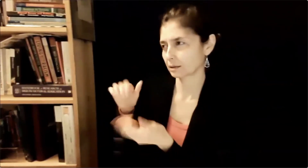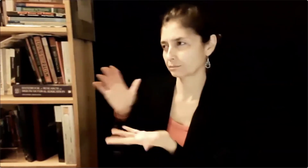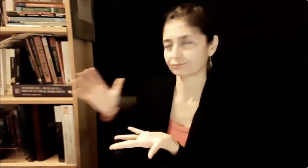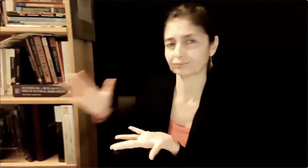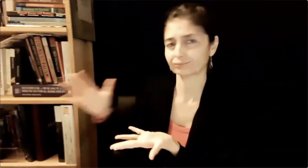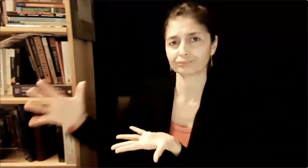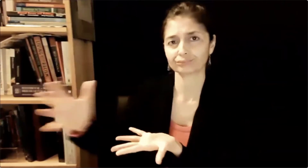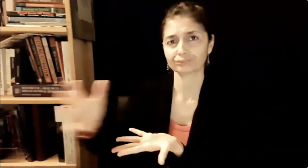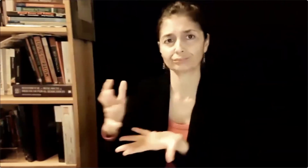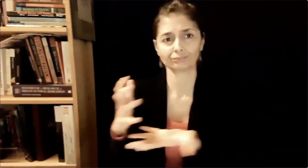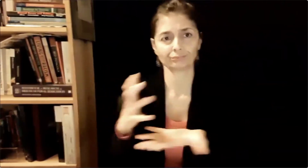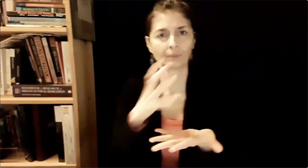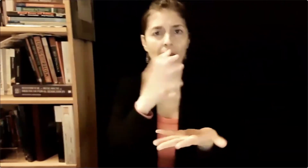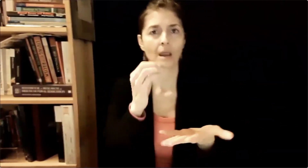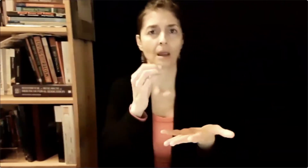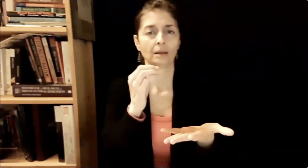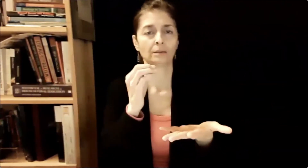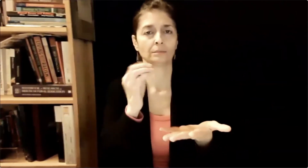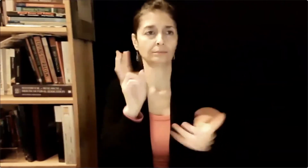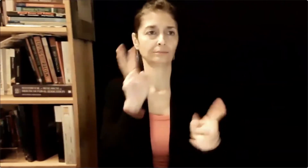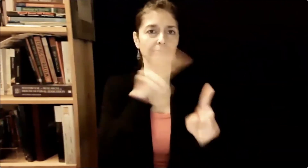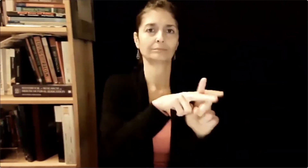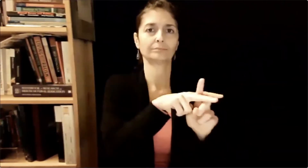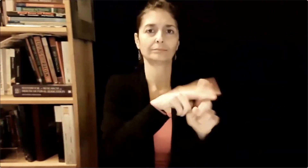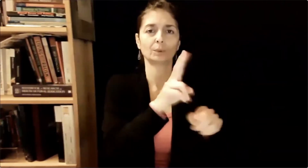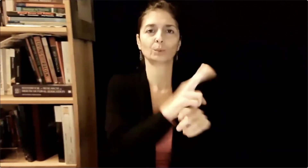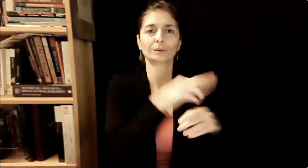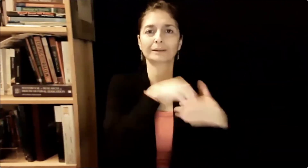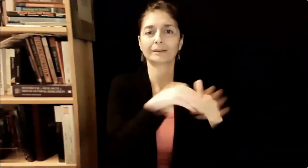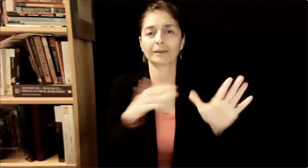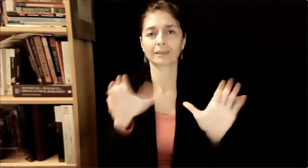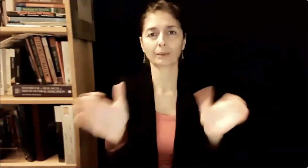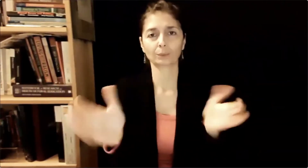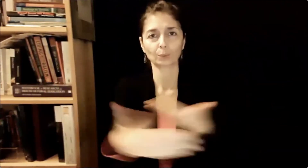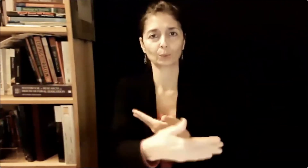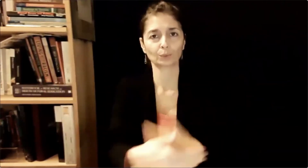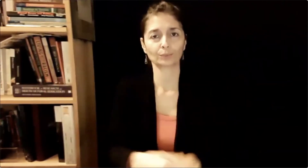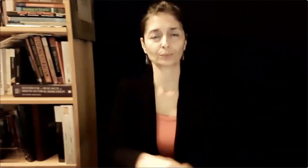Teachers can gather that knowledge from families and apply it, use it in the classroom.